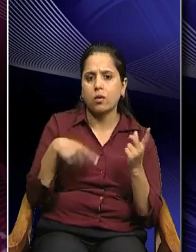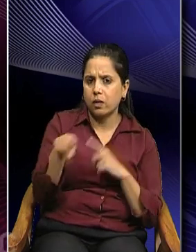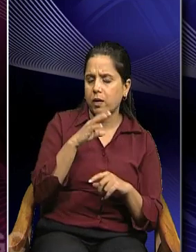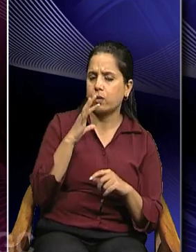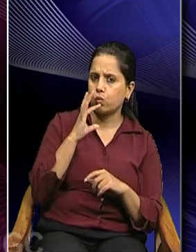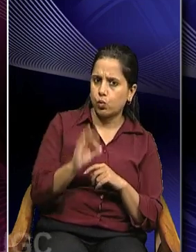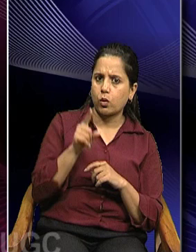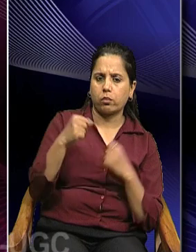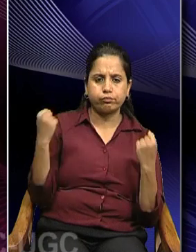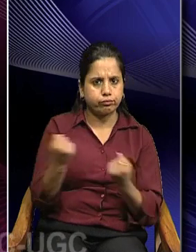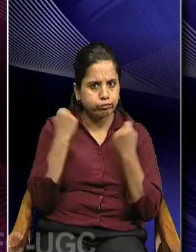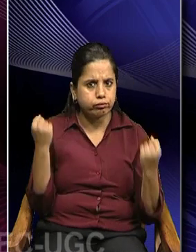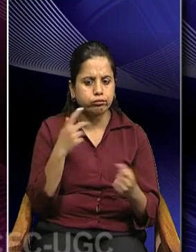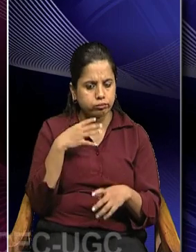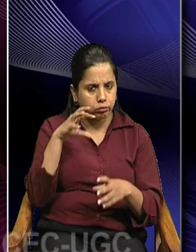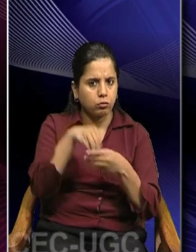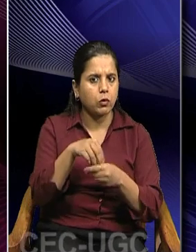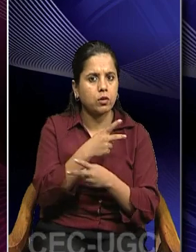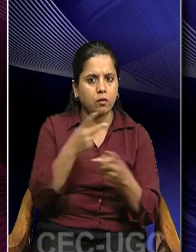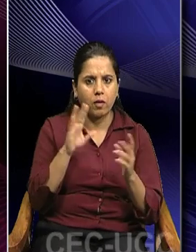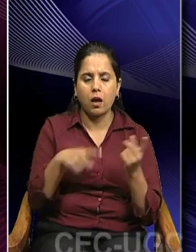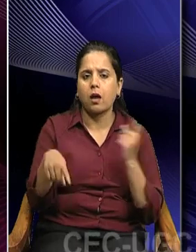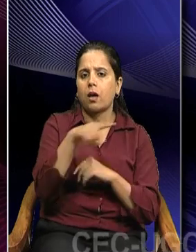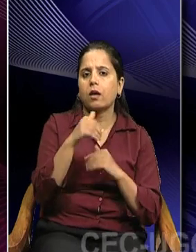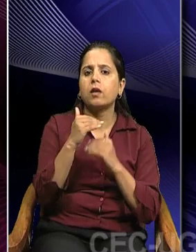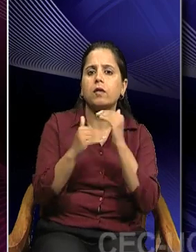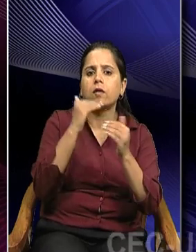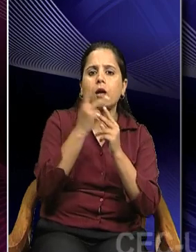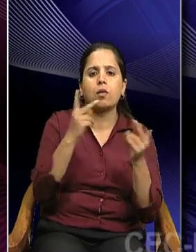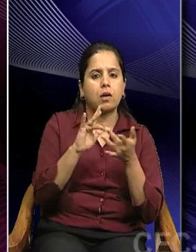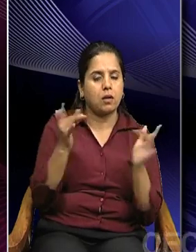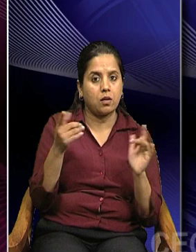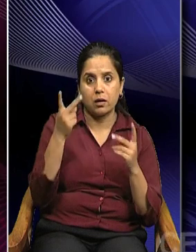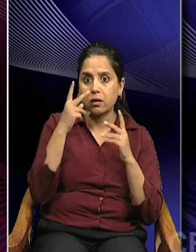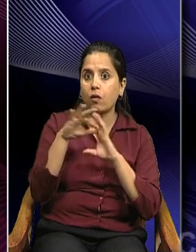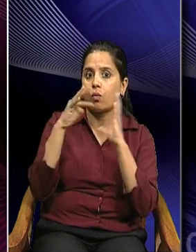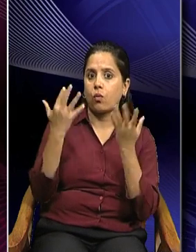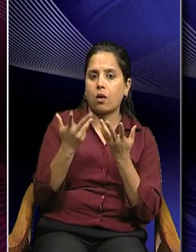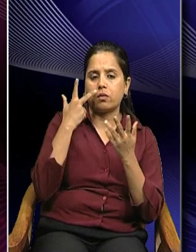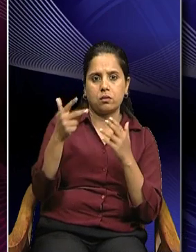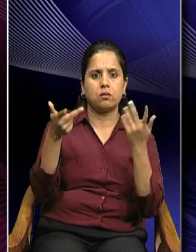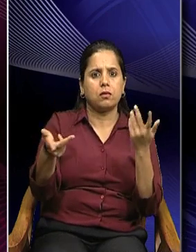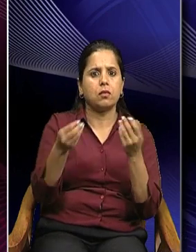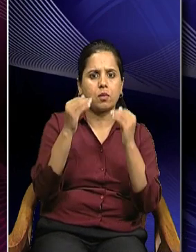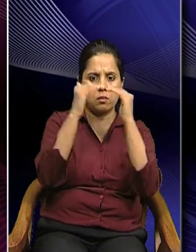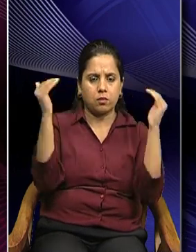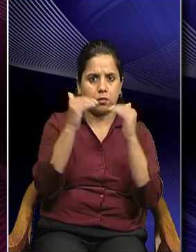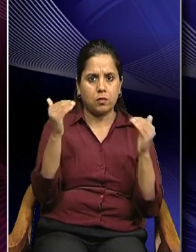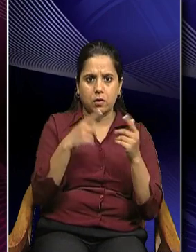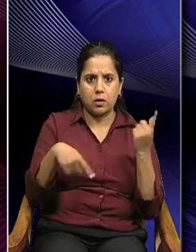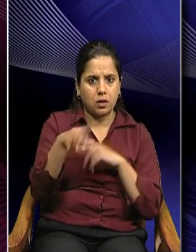much actively involved in the development of the internet. They see the world horizontally, not